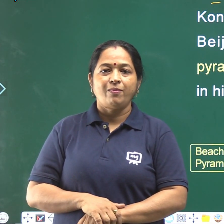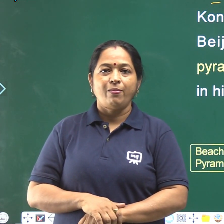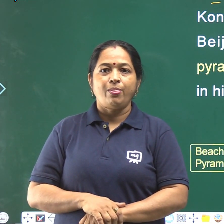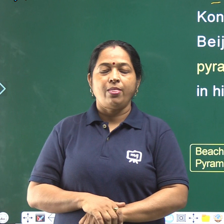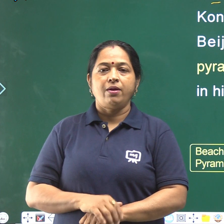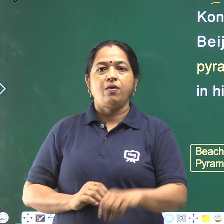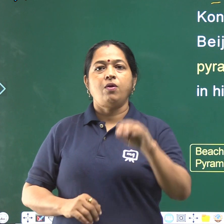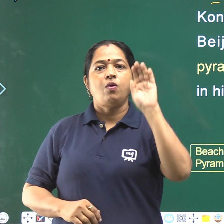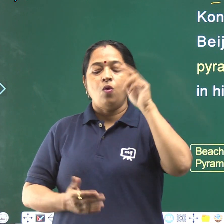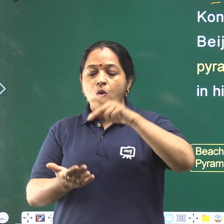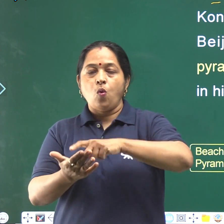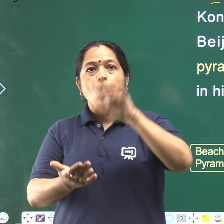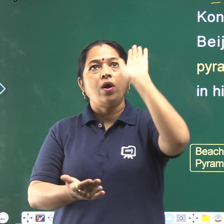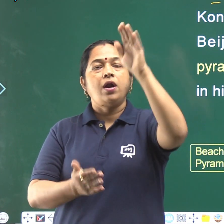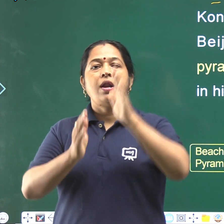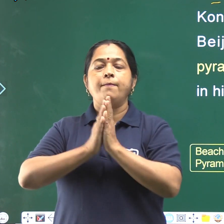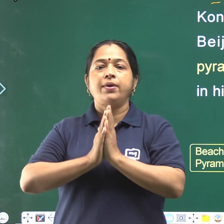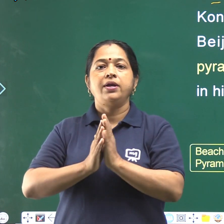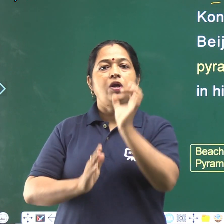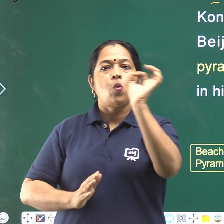Konark Temple in Odisha,